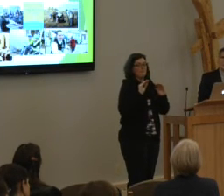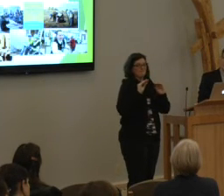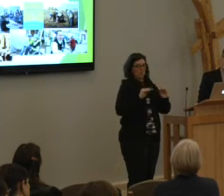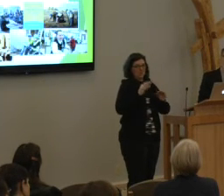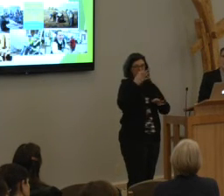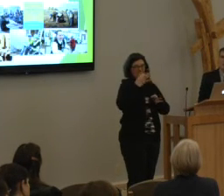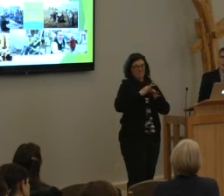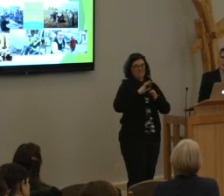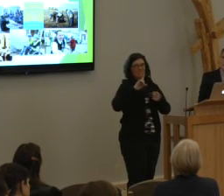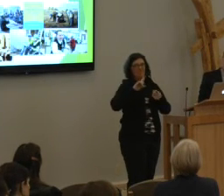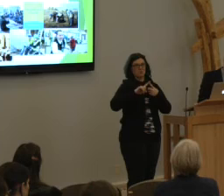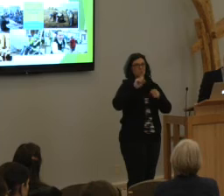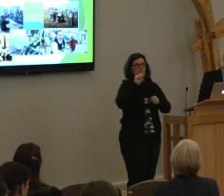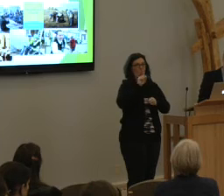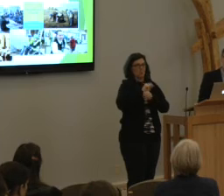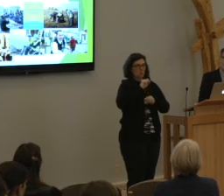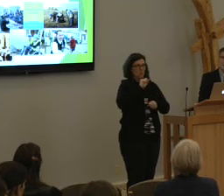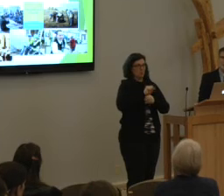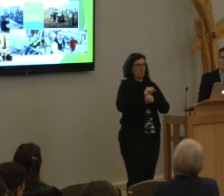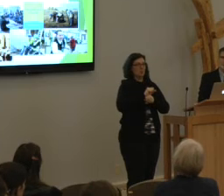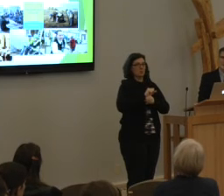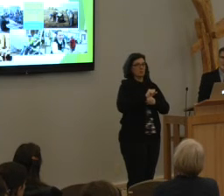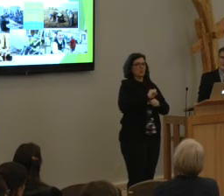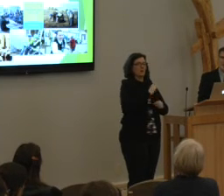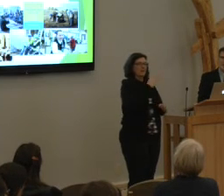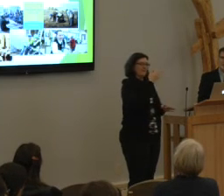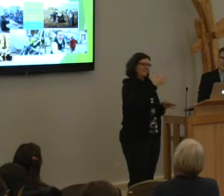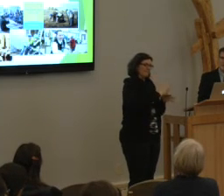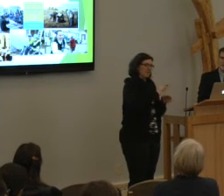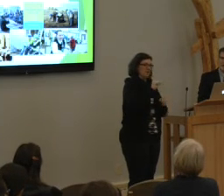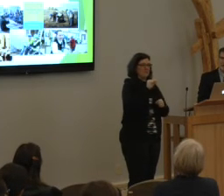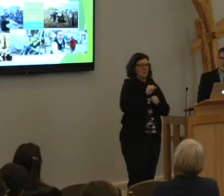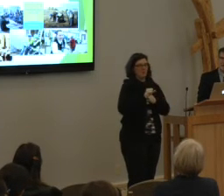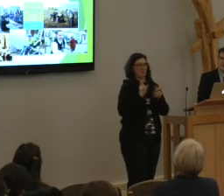Work, intentionally playing on faith and works,